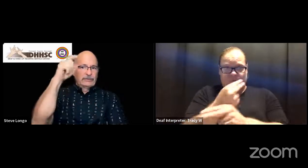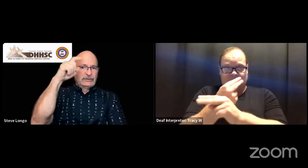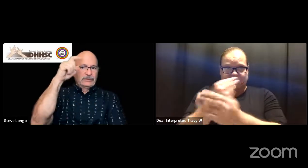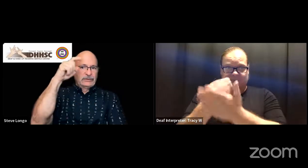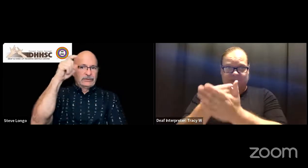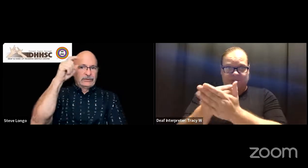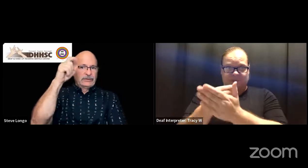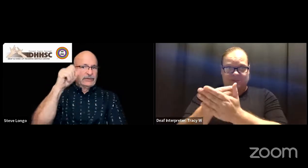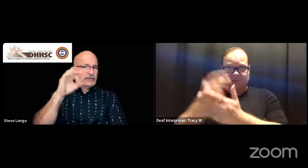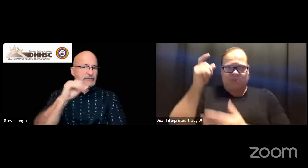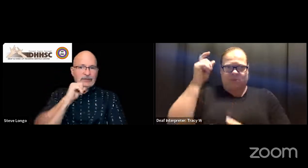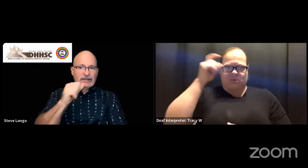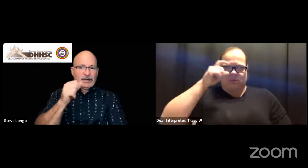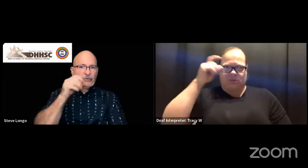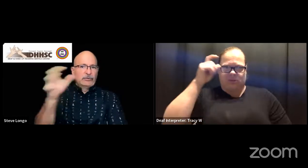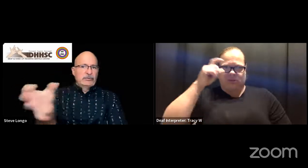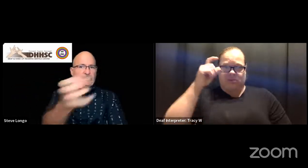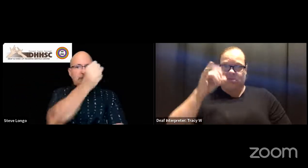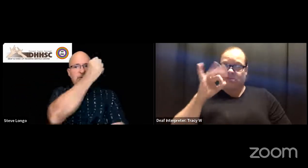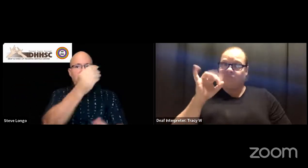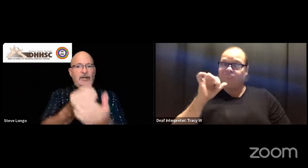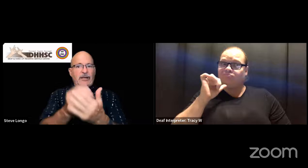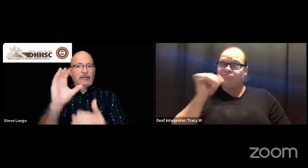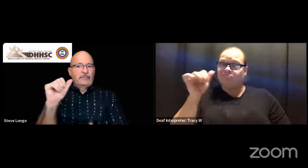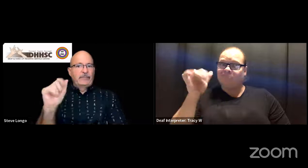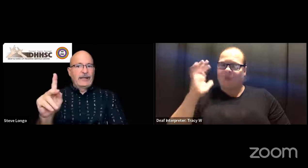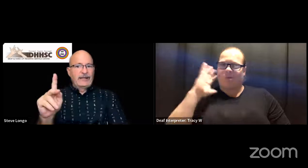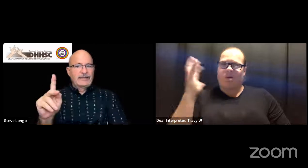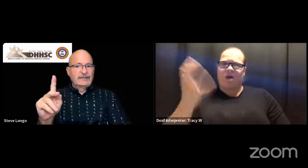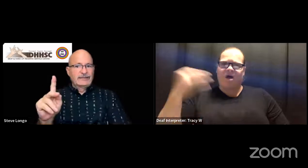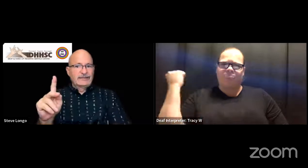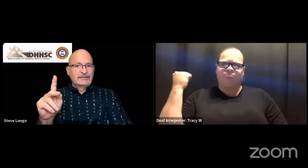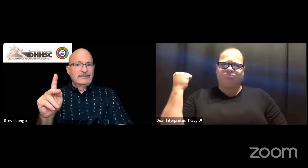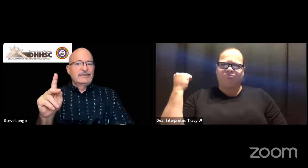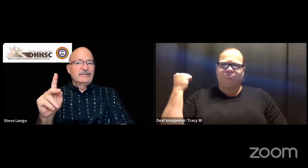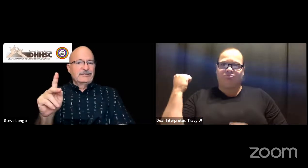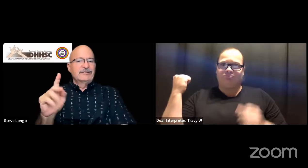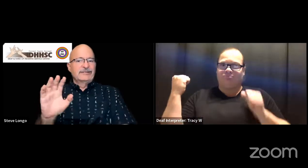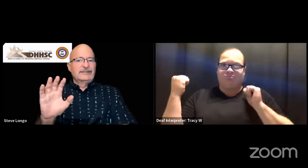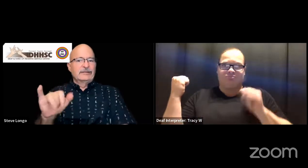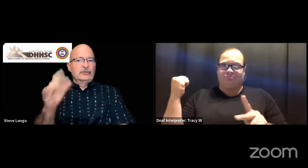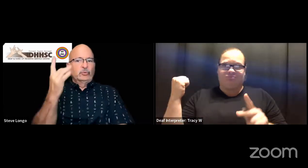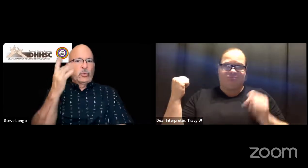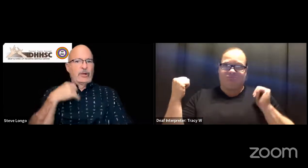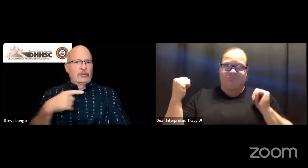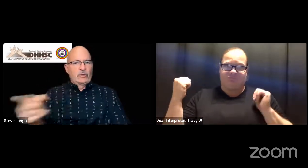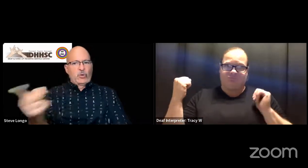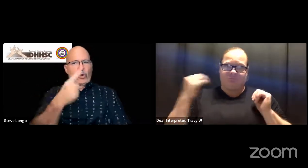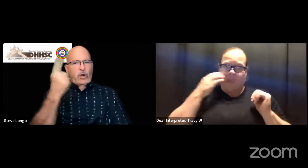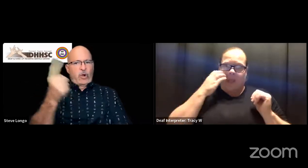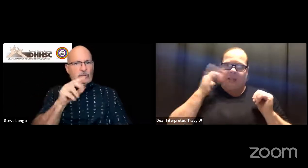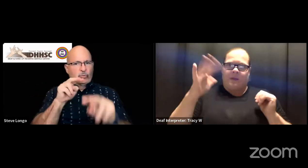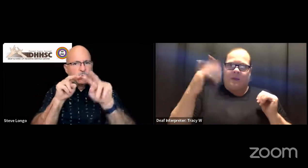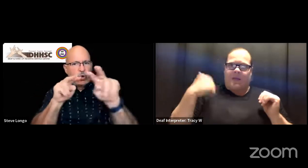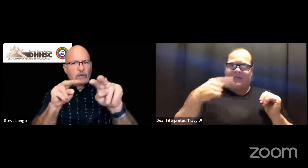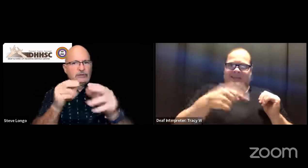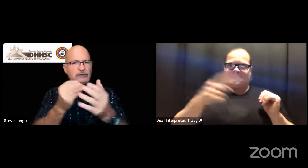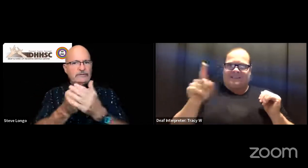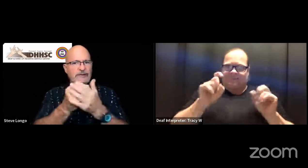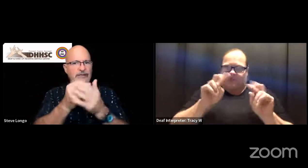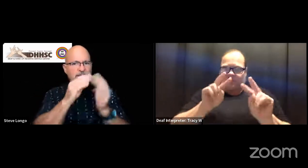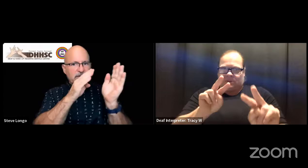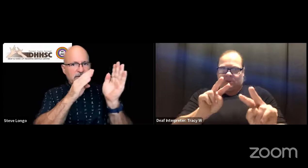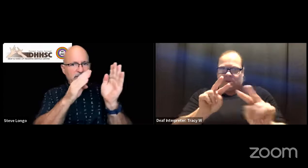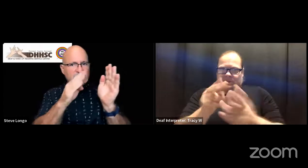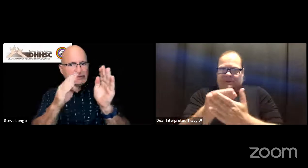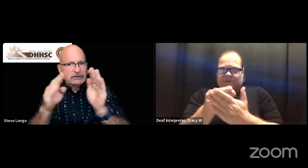are expended. The reason for that is the agencies that grant that money wants to ensure that we do need